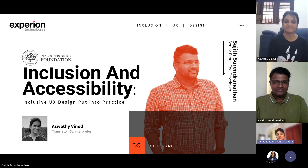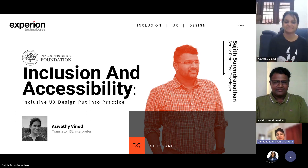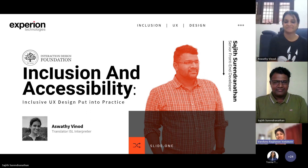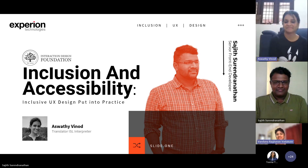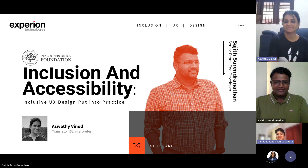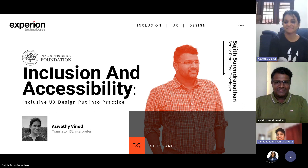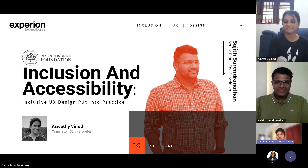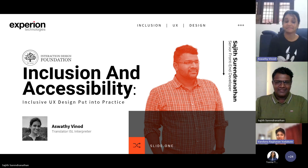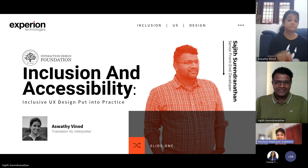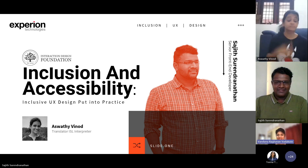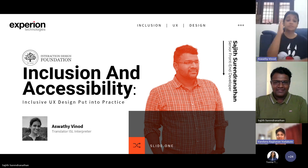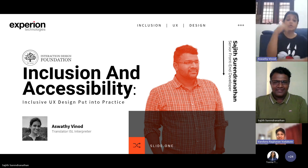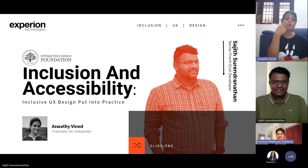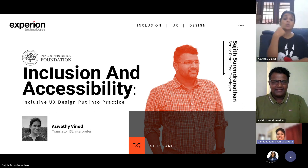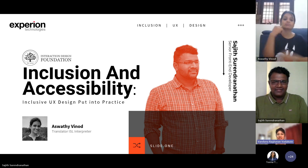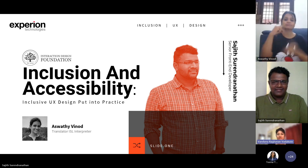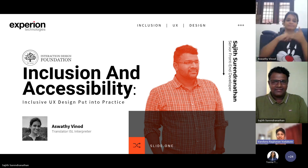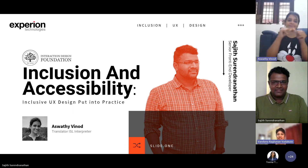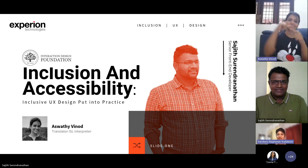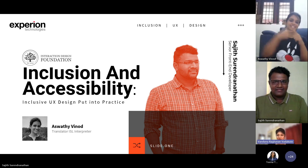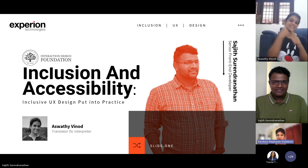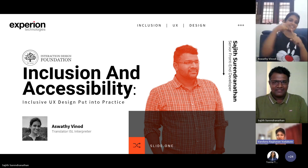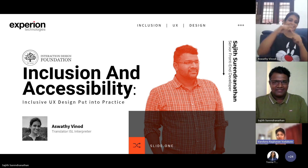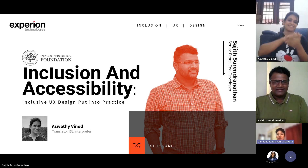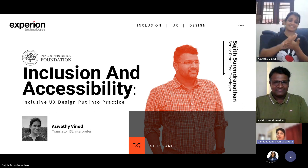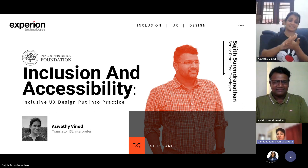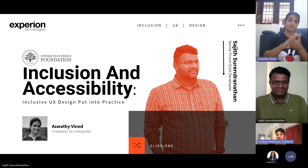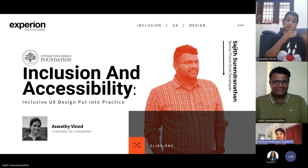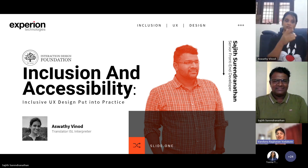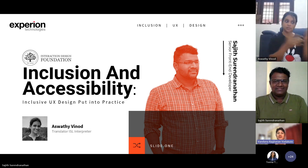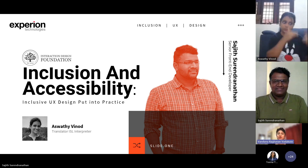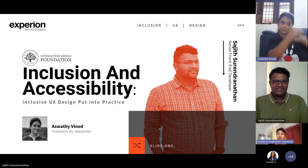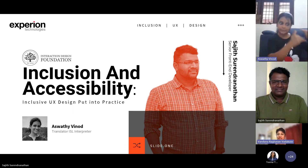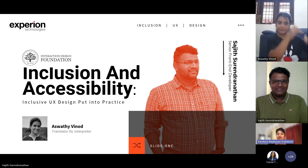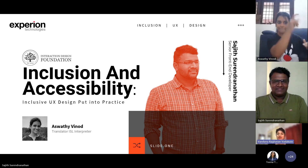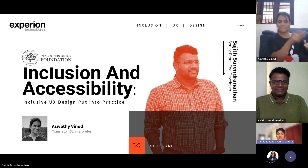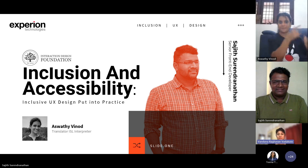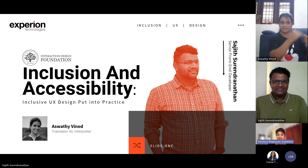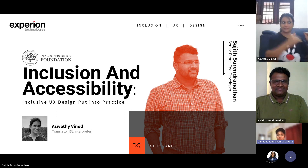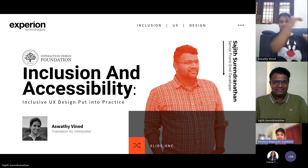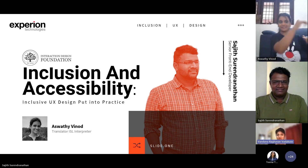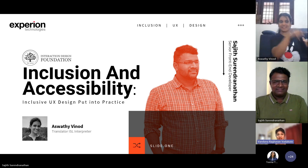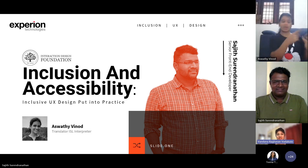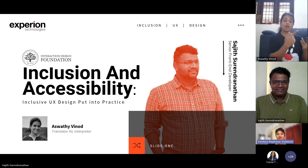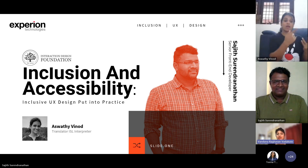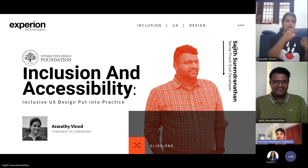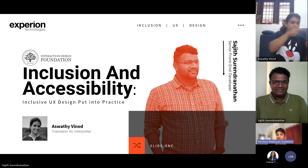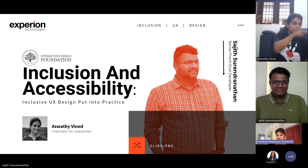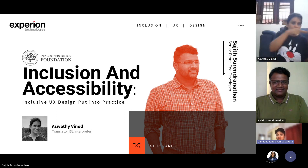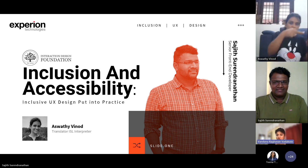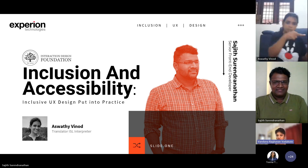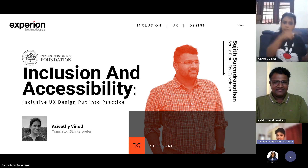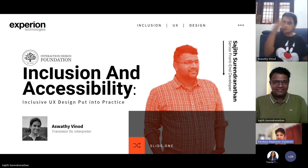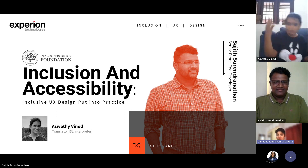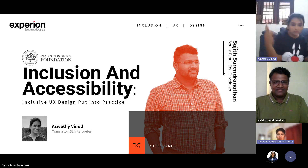Our speaker, Sajith Surendran, a senior front-end developer who brings a unique perspective as a deaf and